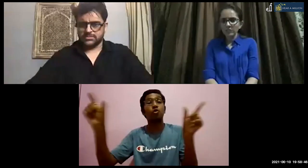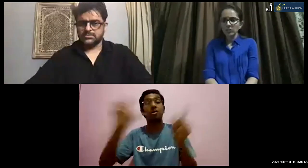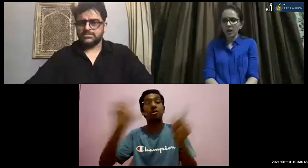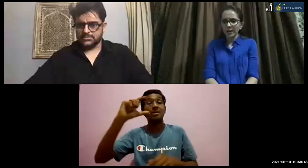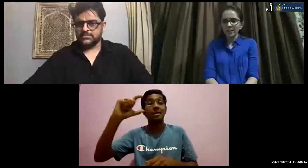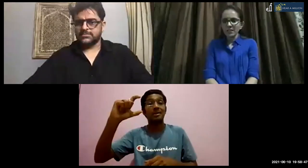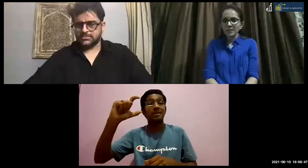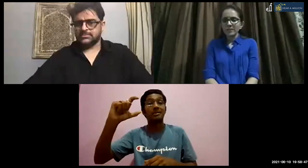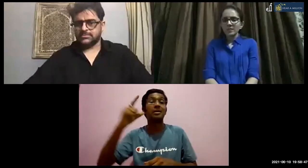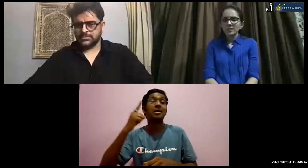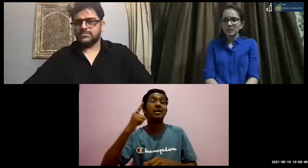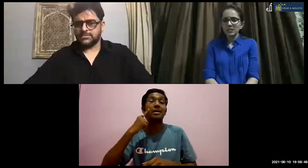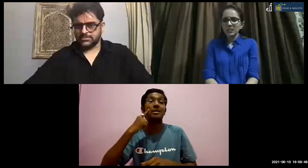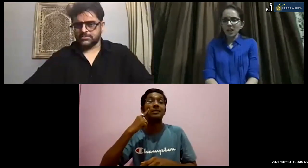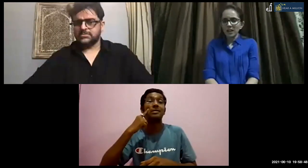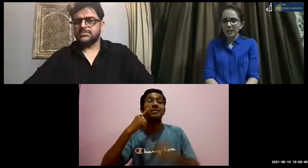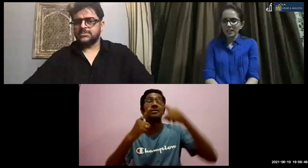Card, NGO card,